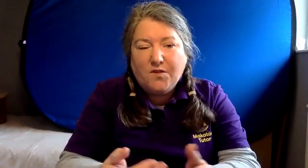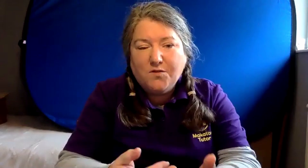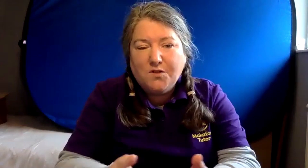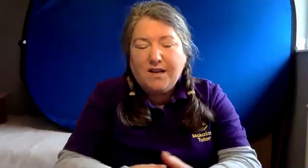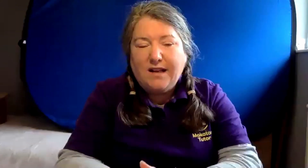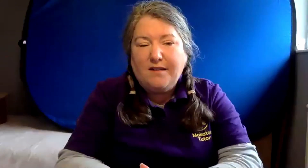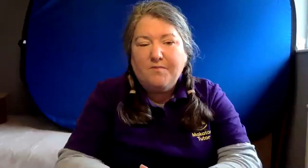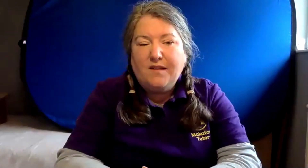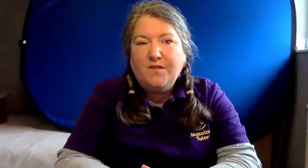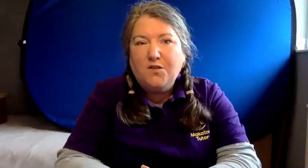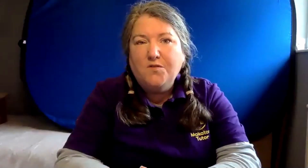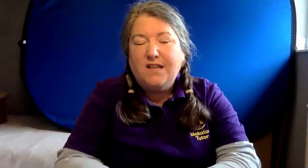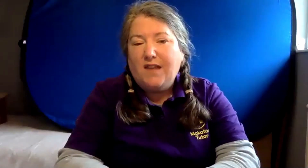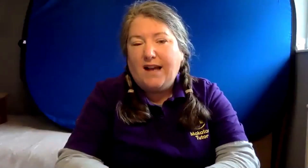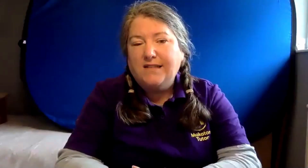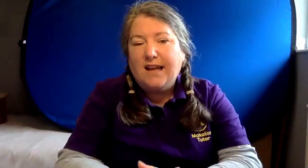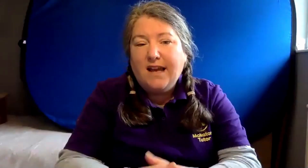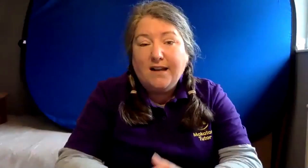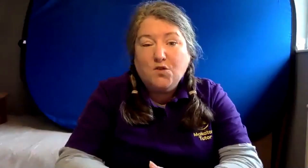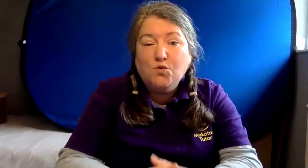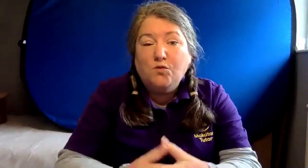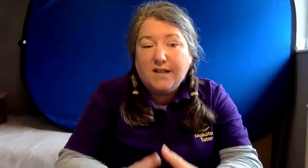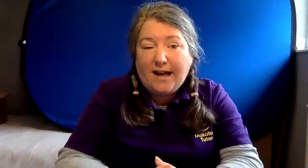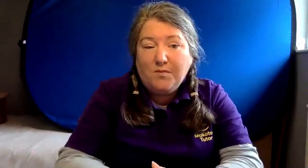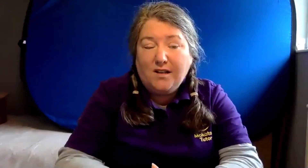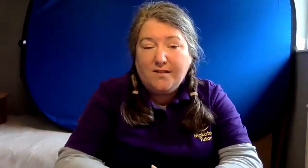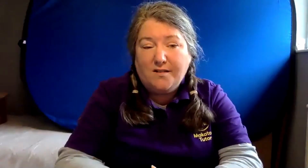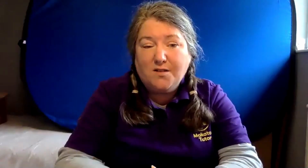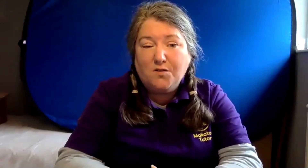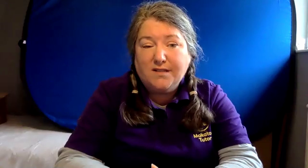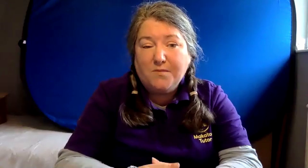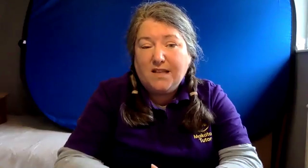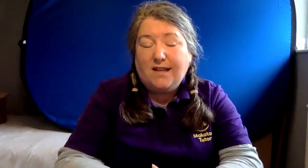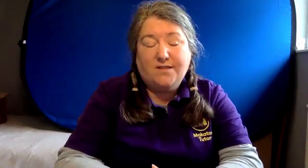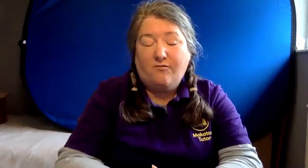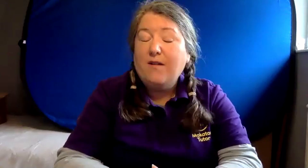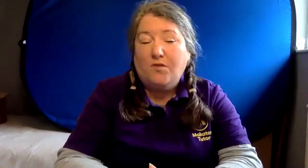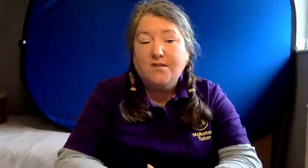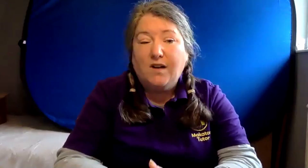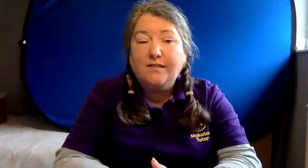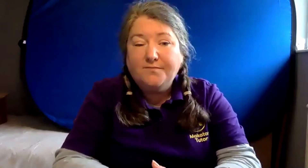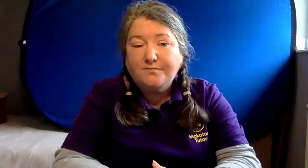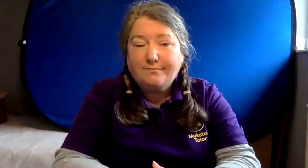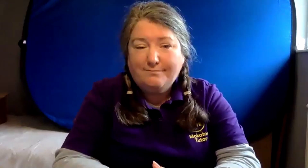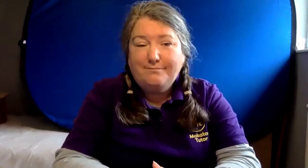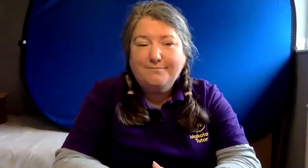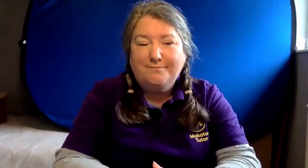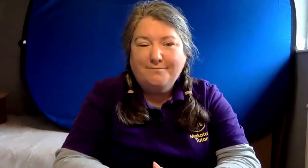you're using that as a tool to help learn those concepts, then that's a great one as well. Yeah, very